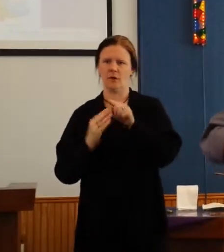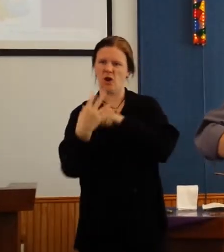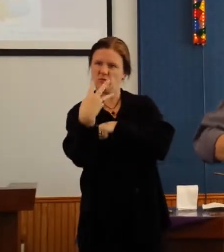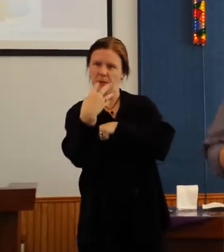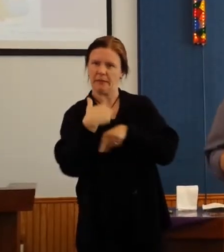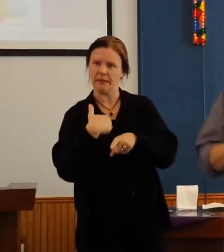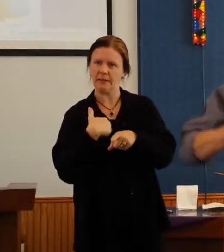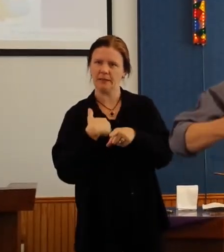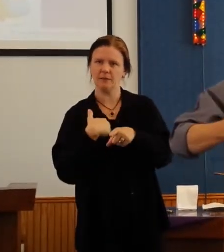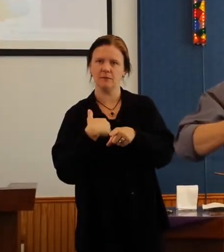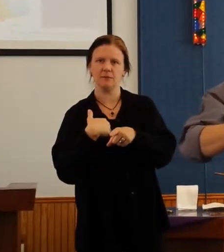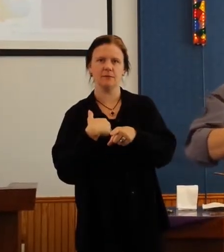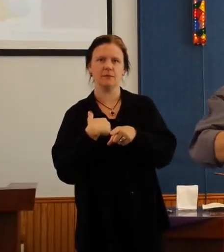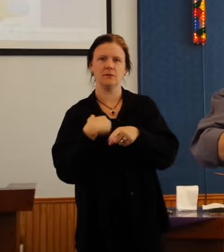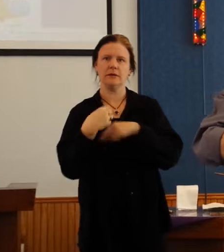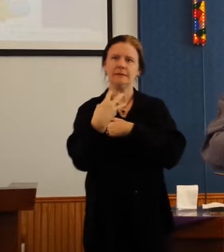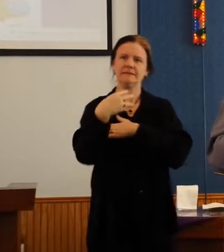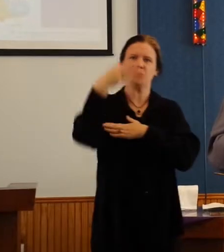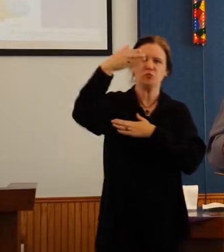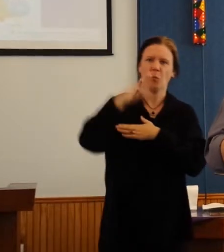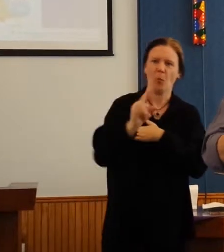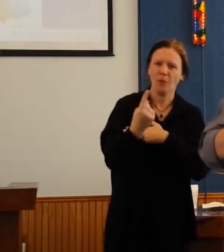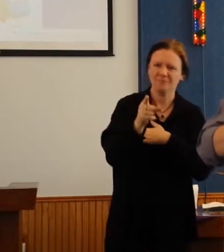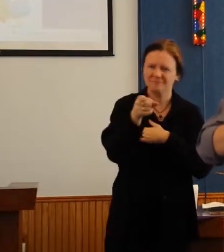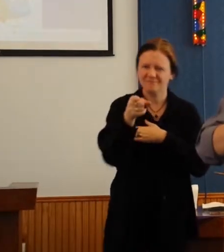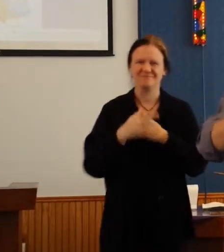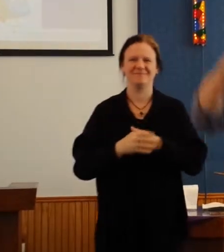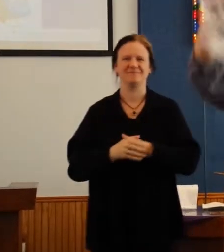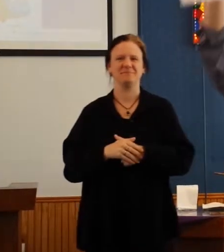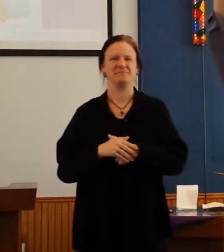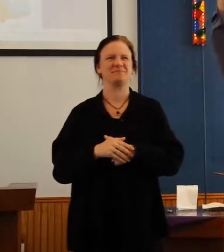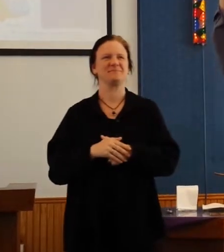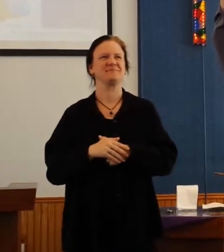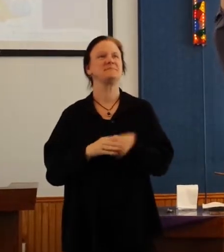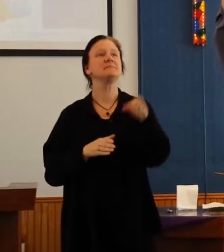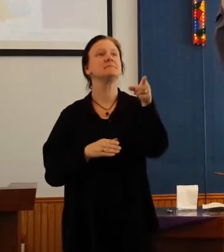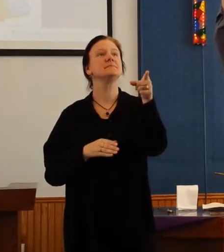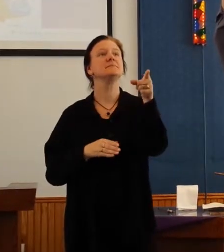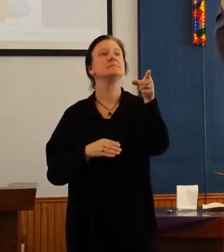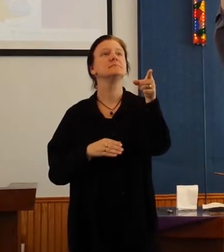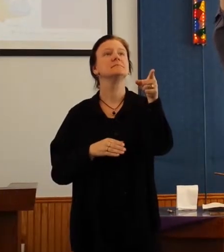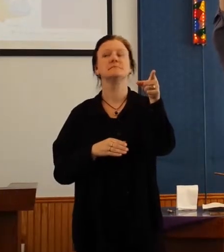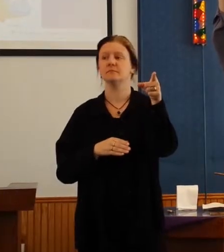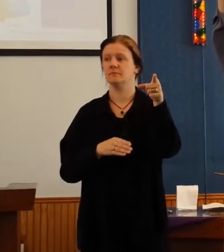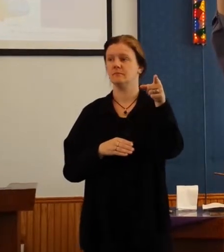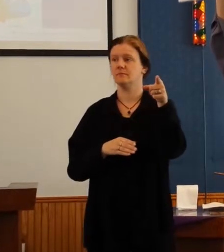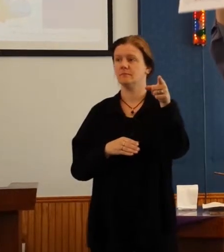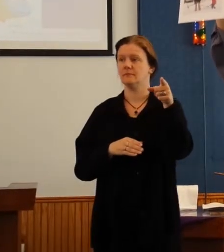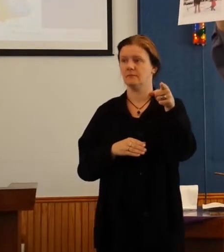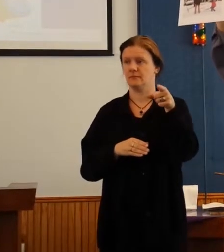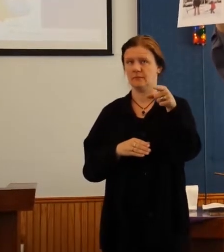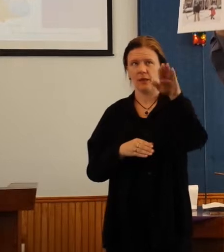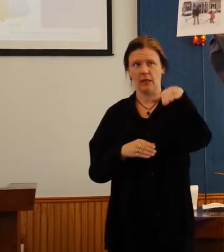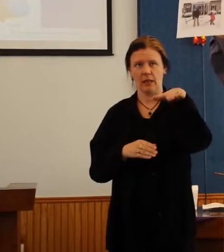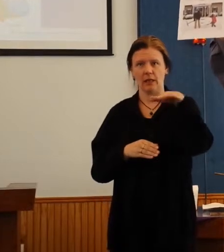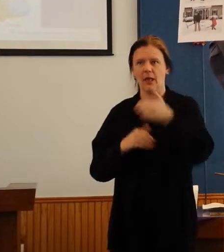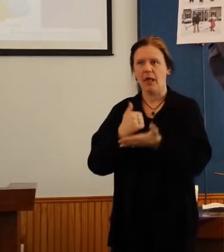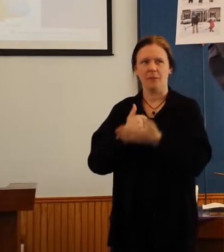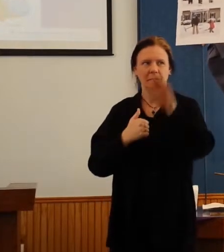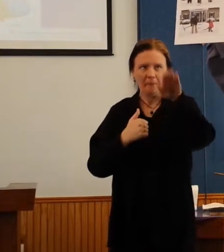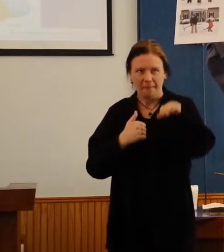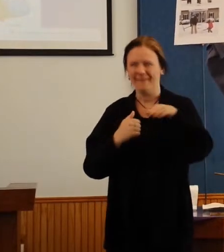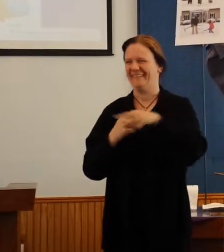are you? You're supposed to tape the sermon. How about that one? Helping someone. Shovels.